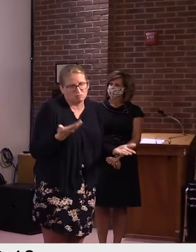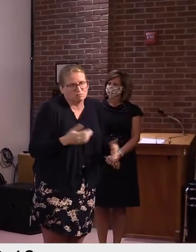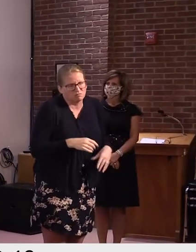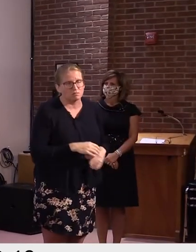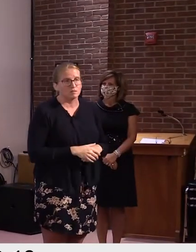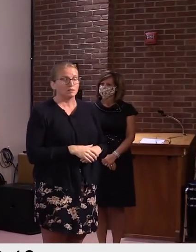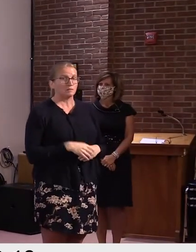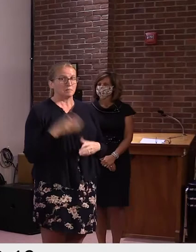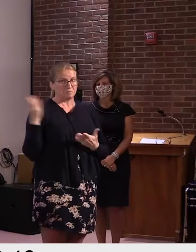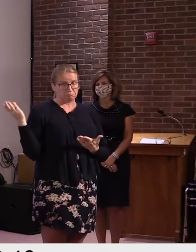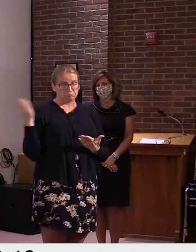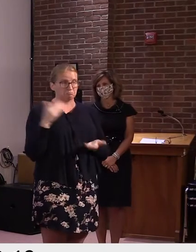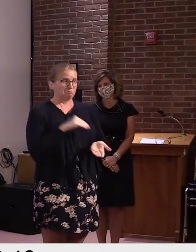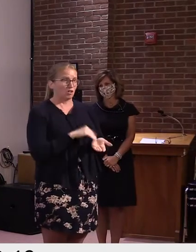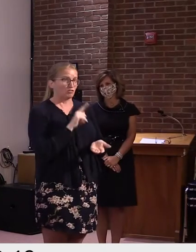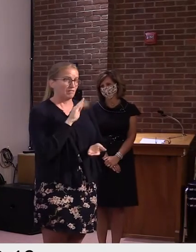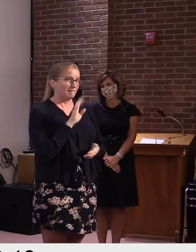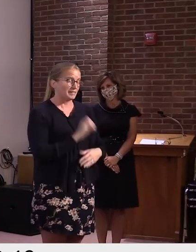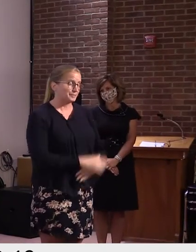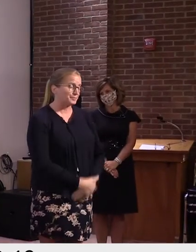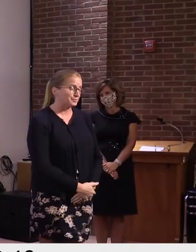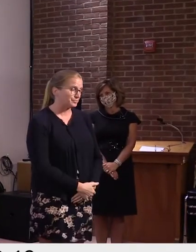Yes, I'll do my best.